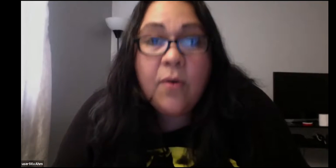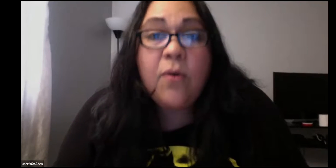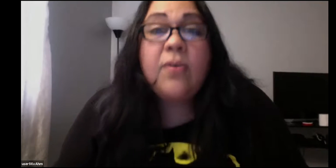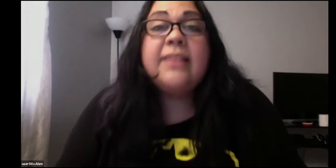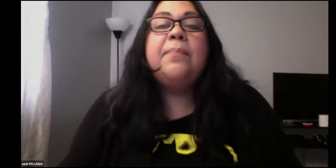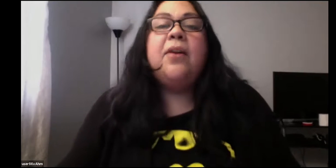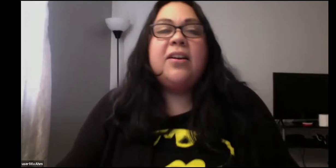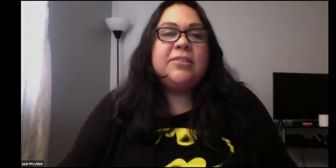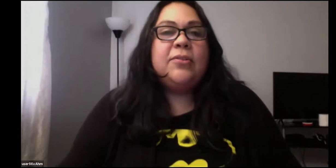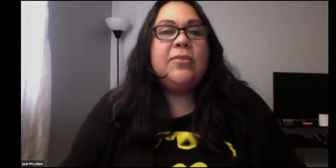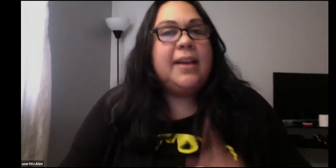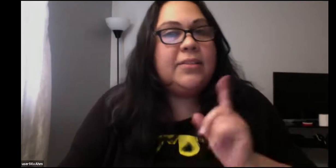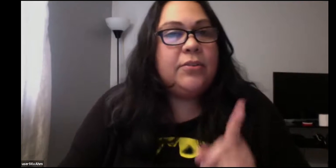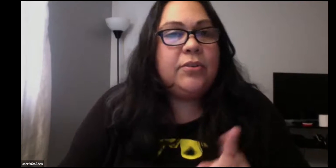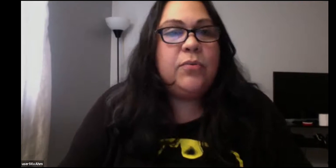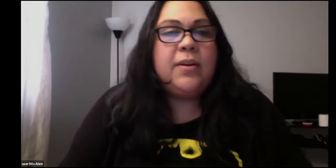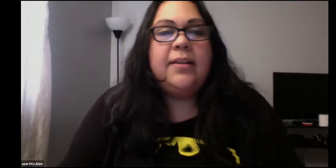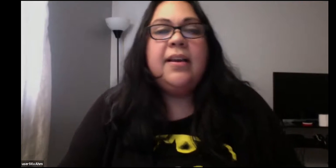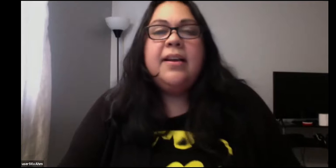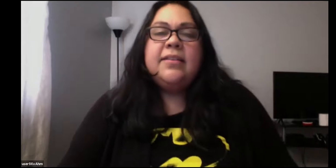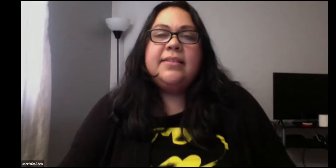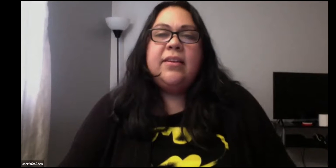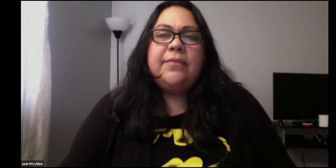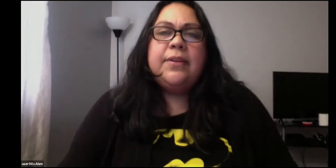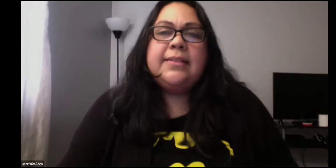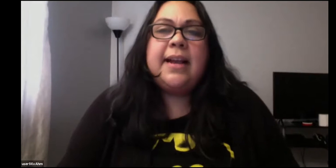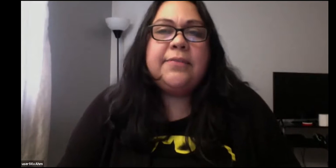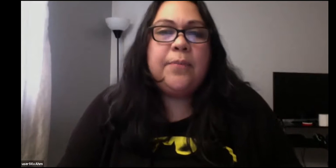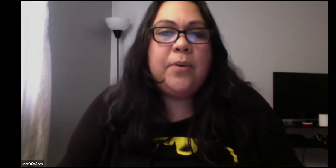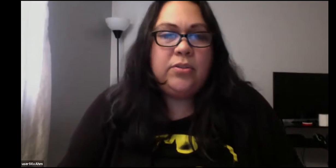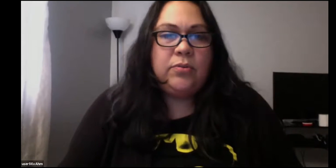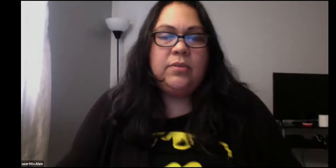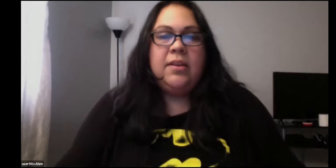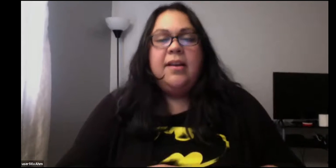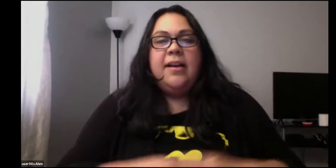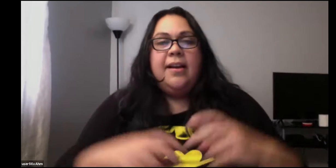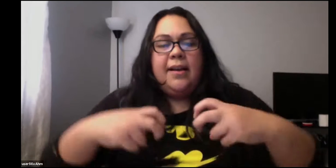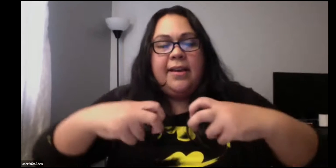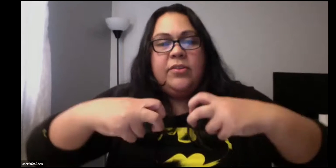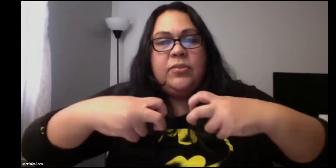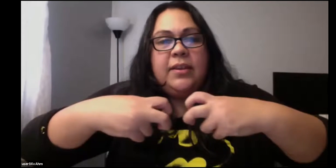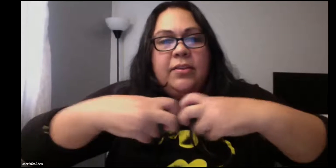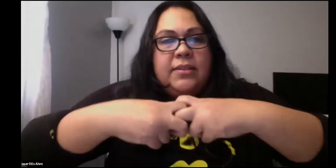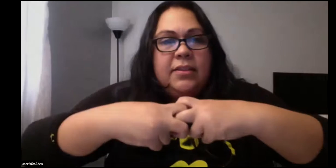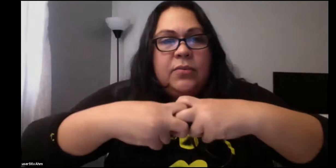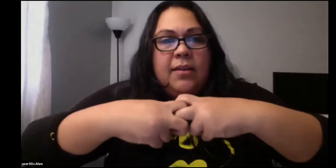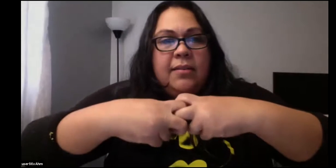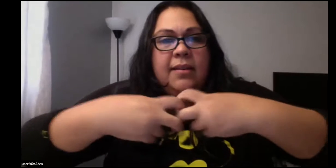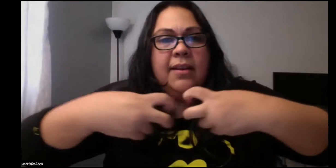Oh, that's a puzzle. That's a good one. Because there are different signs for puzzles. I usually use this one.